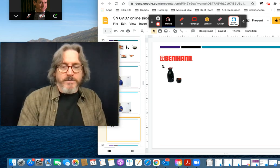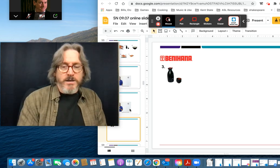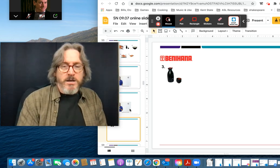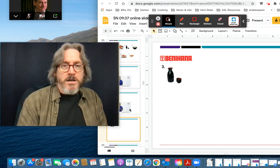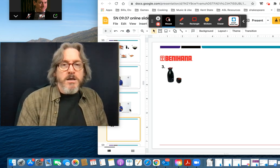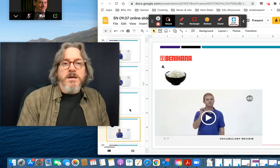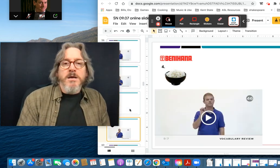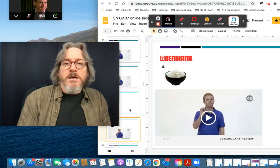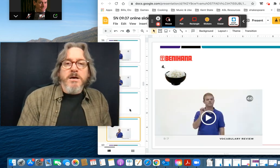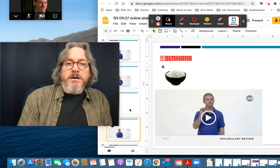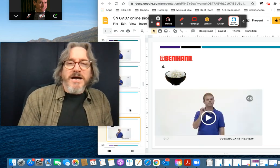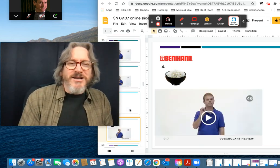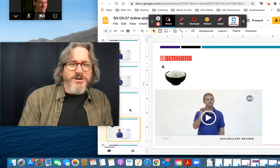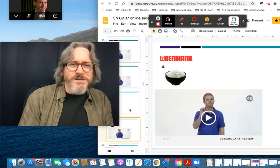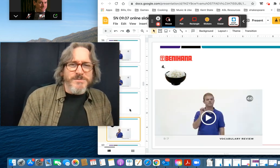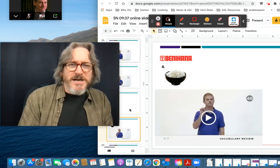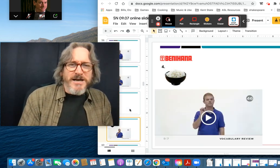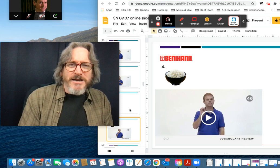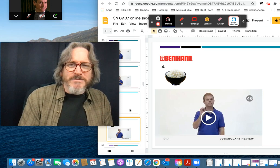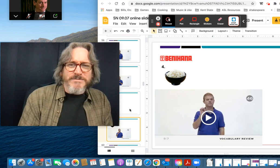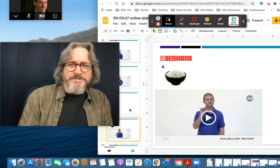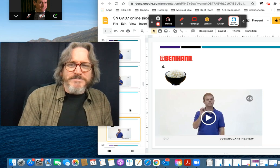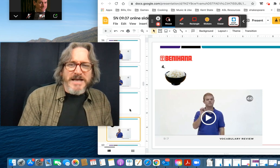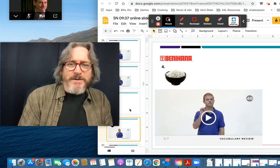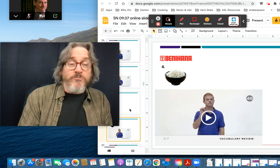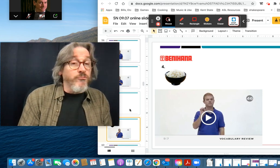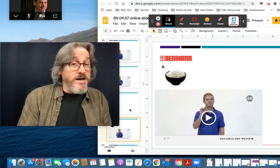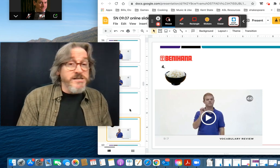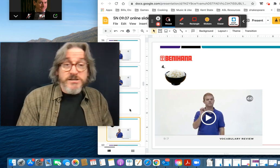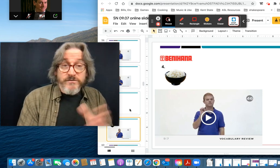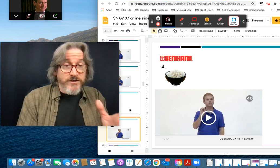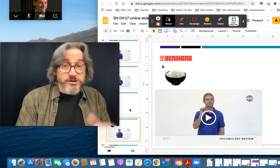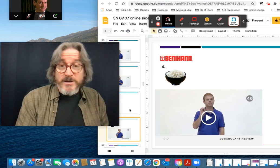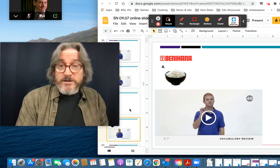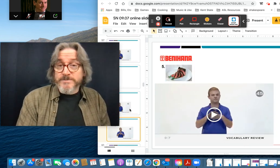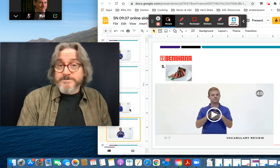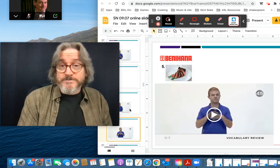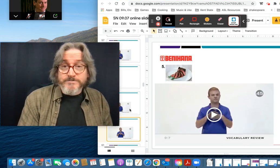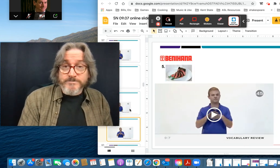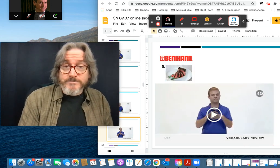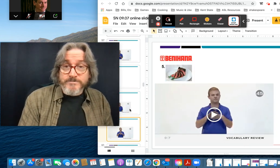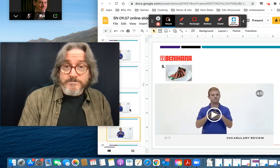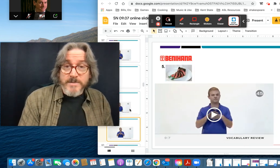Okay. I could use some sake. Anyway, rice, fingerspelled.